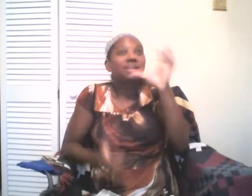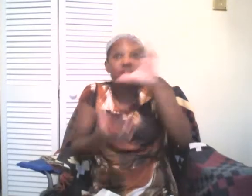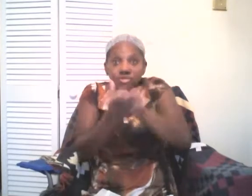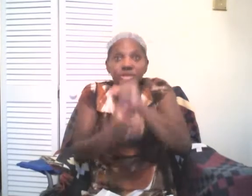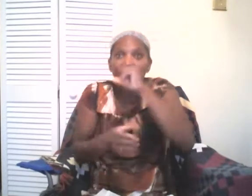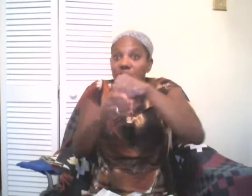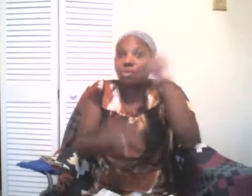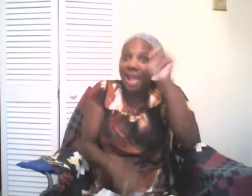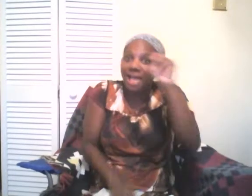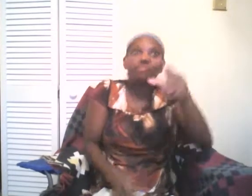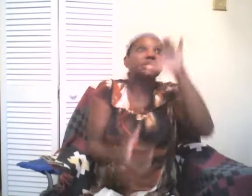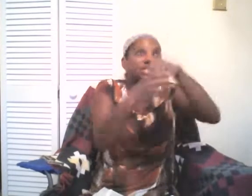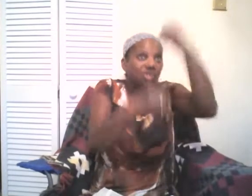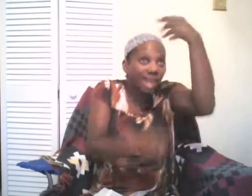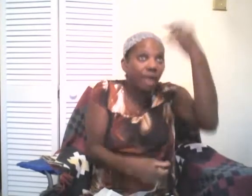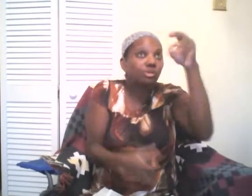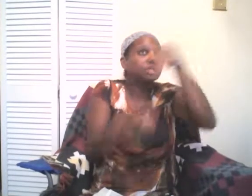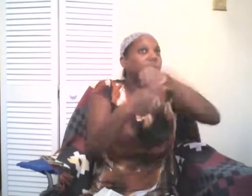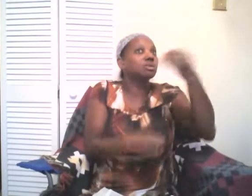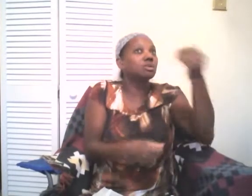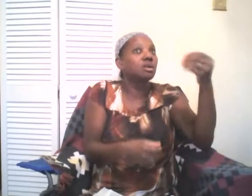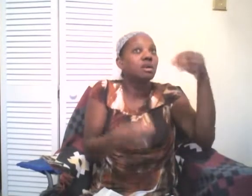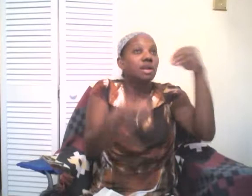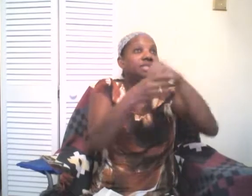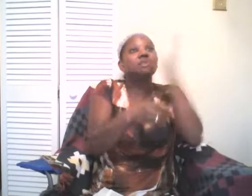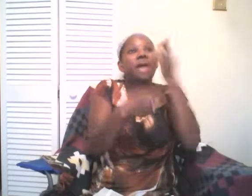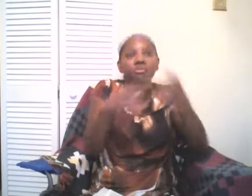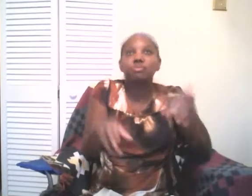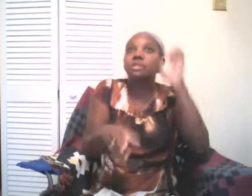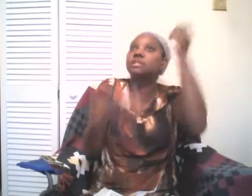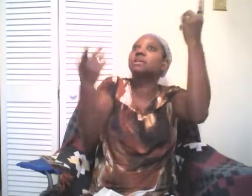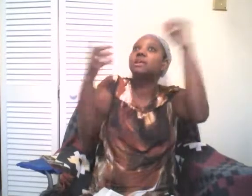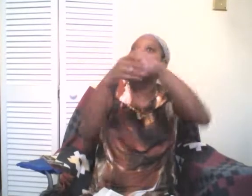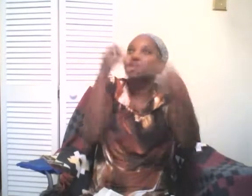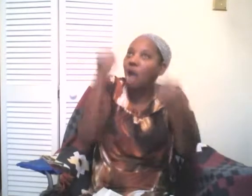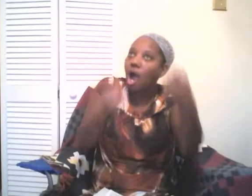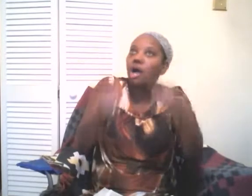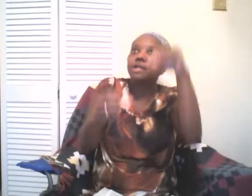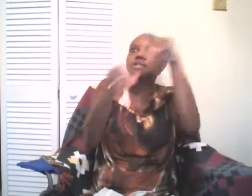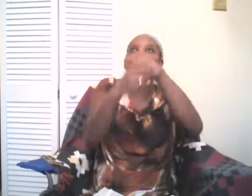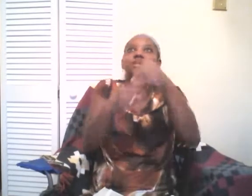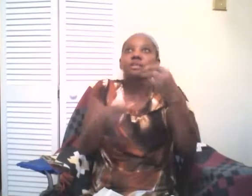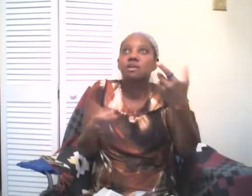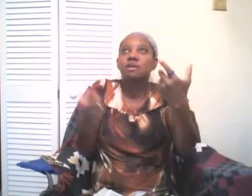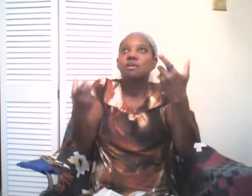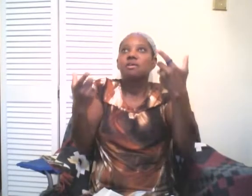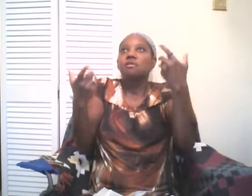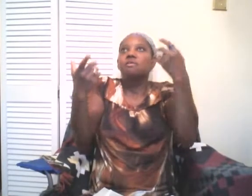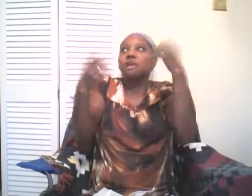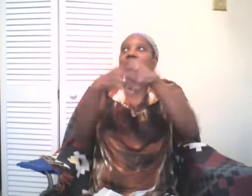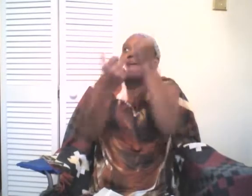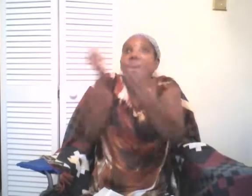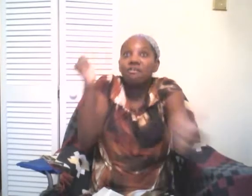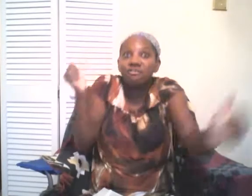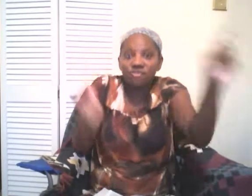Believe it or not, He's in your bathroom. He's in your shower. He's in your bedroom. He's in your car. He's